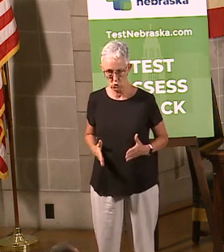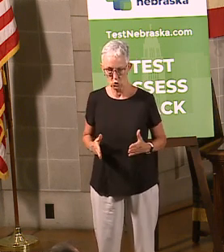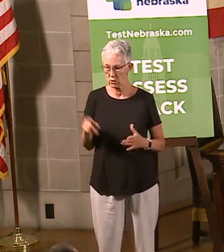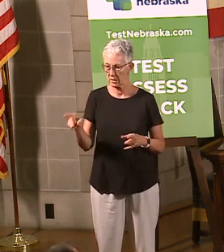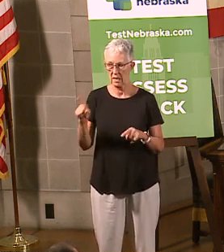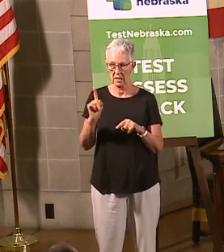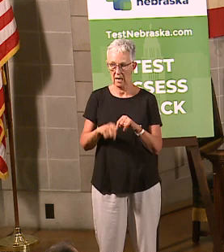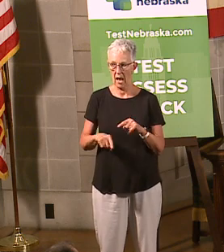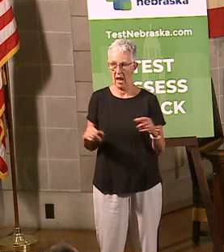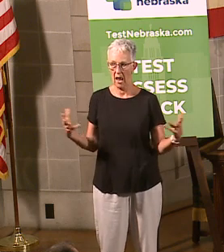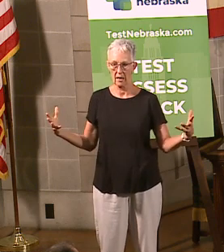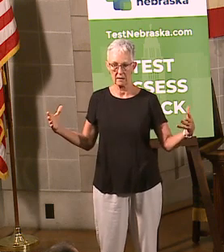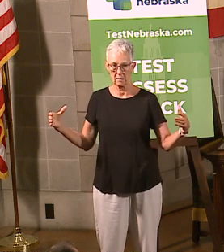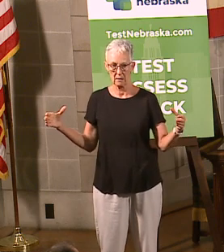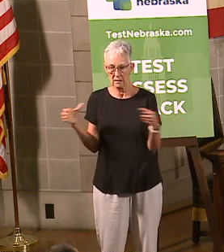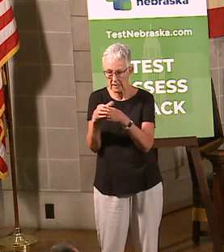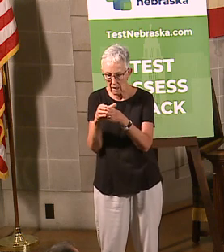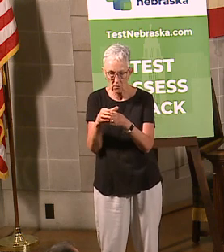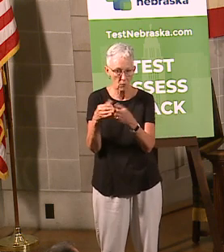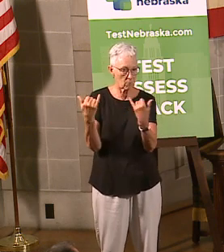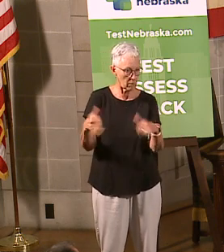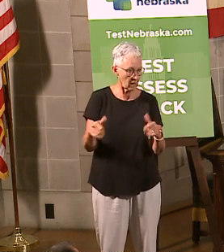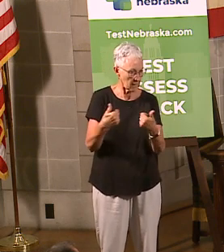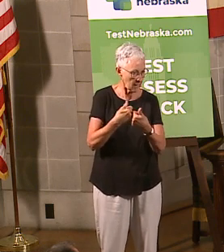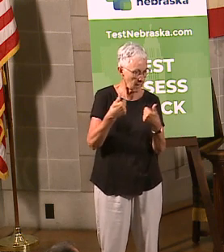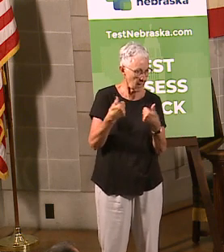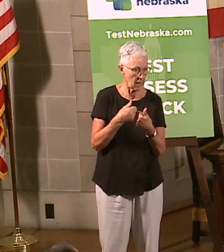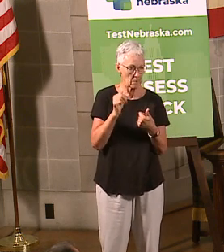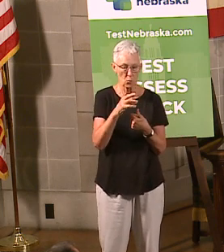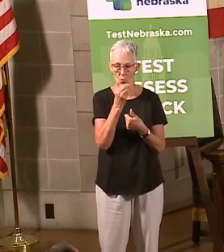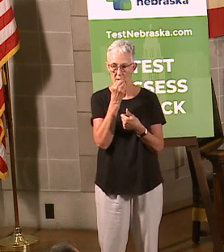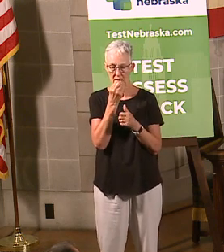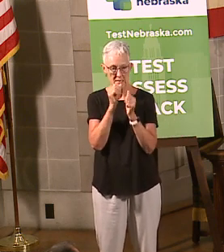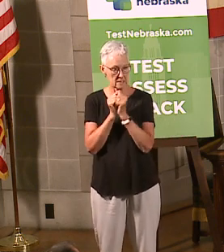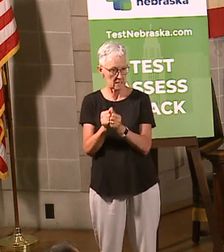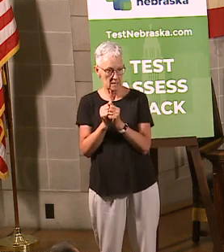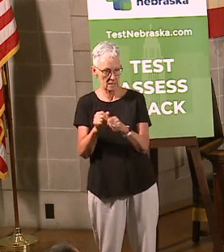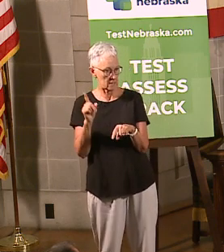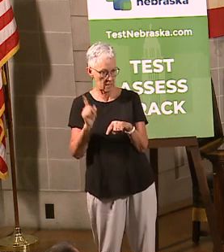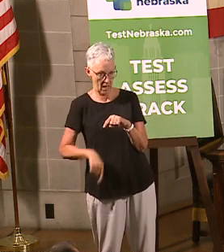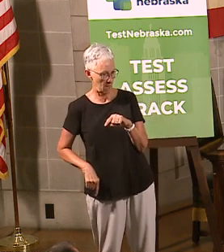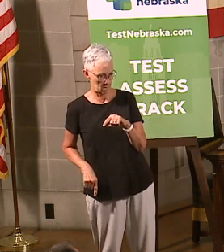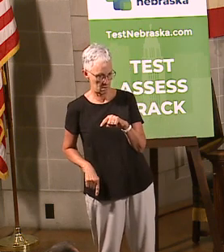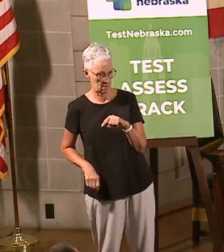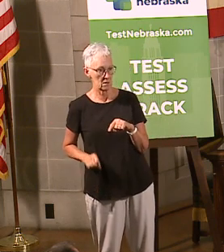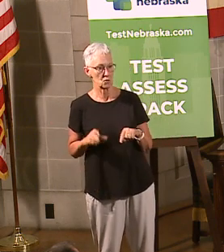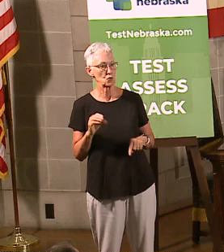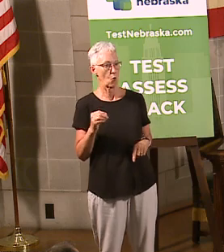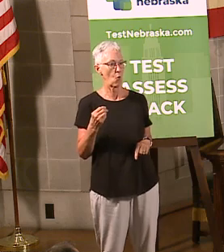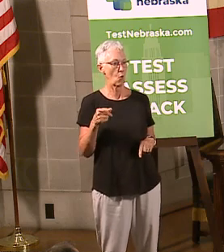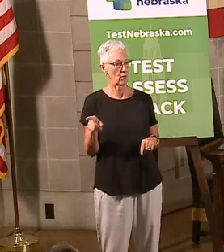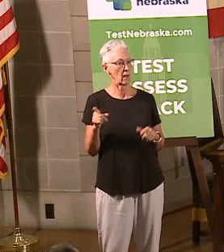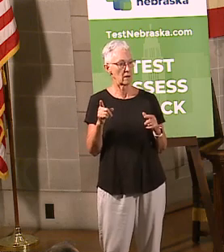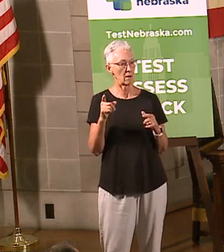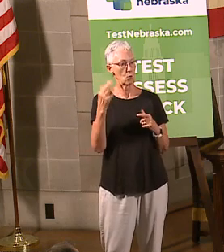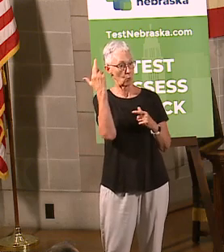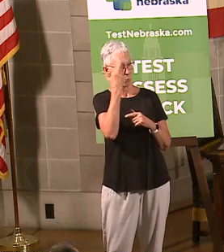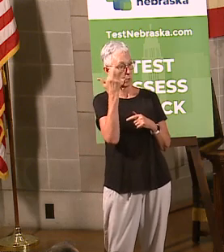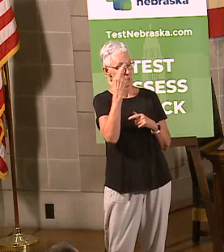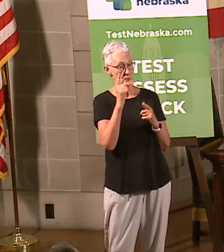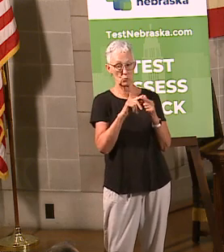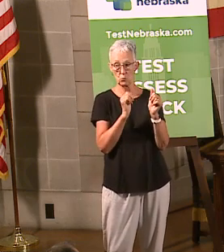the non-essential personnel entry to the facility to really minimize the possible exposure for both the staff and for the